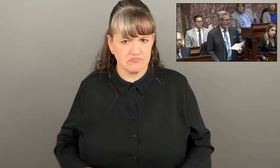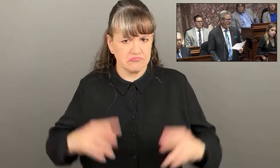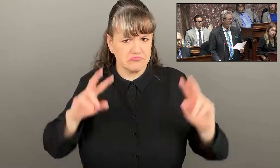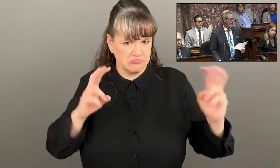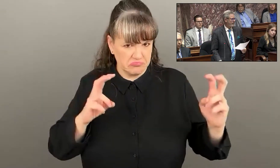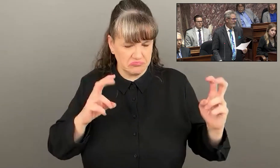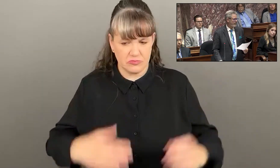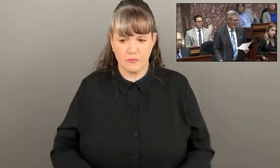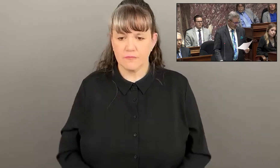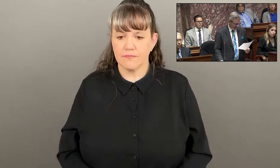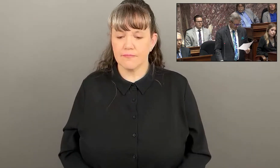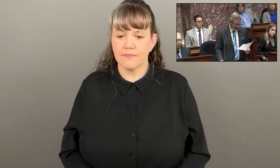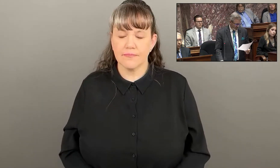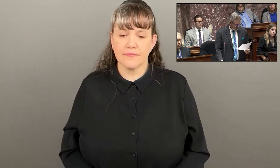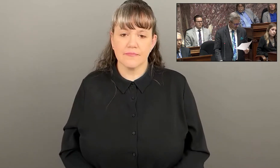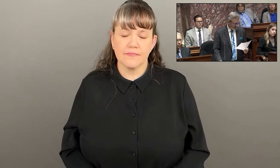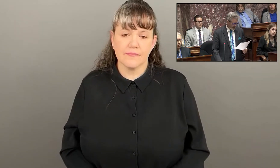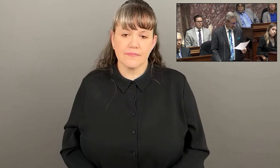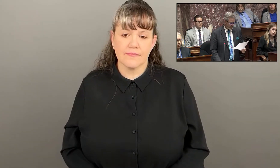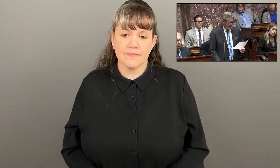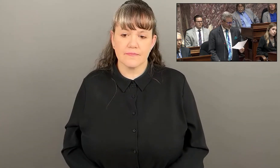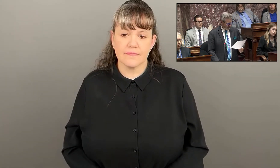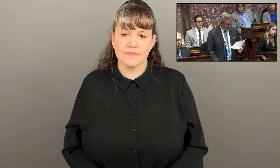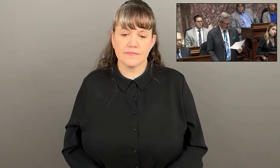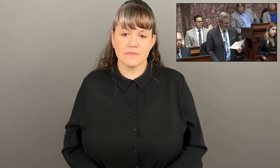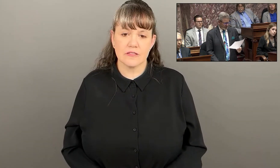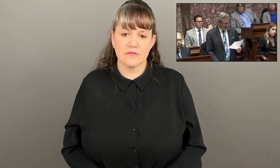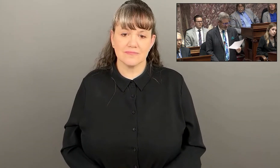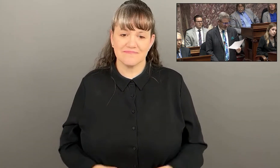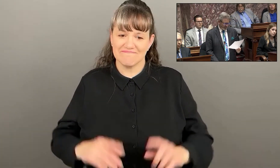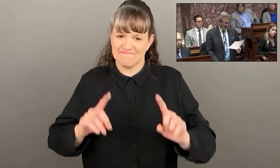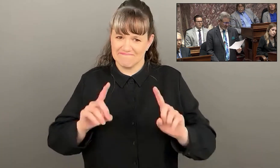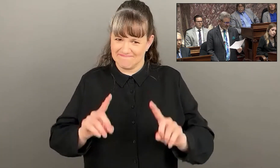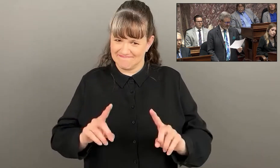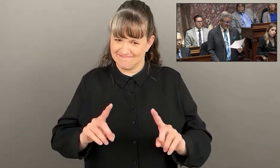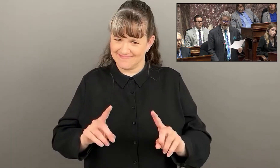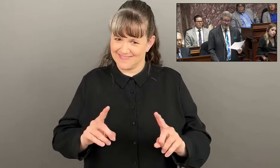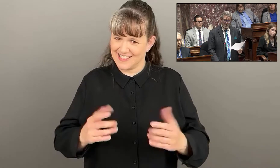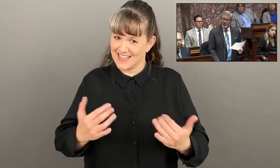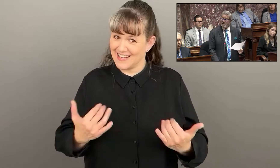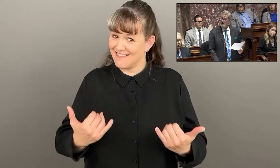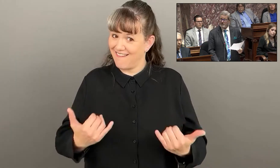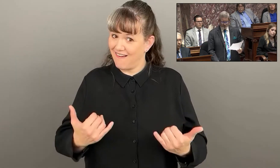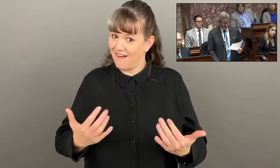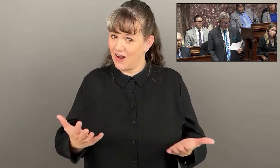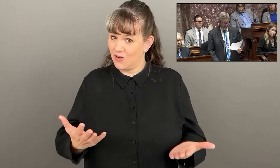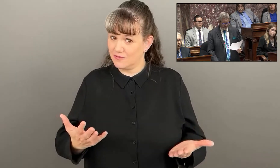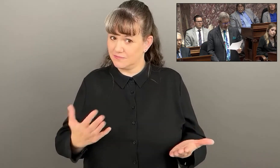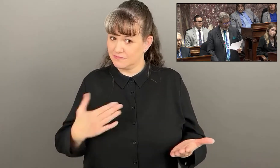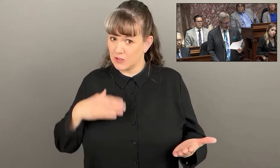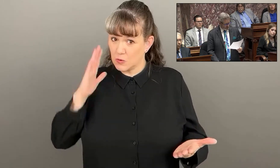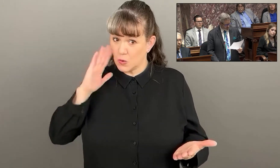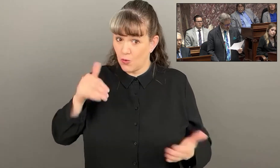However, we have now learned the Director of Police Services disagrees and will